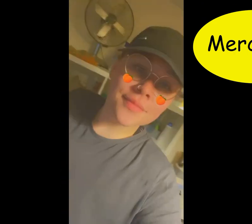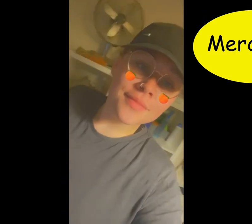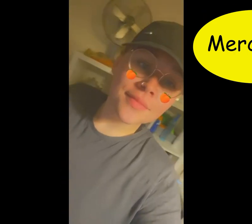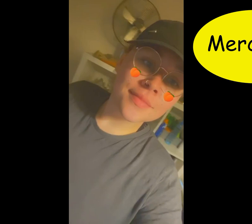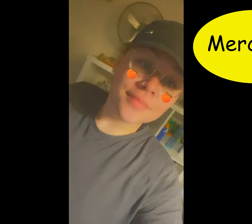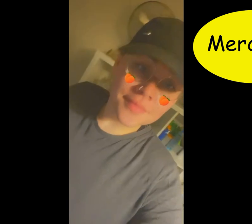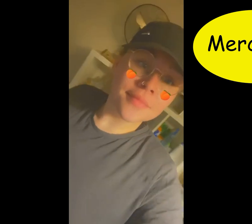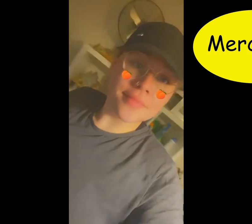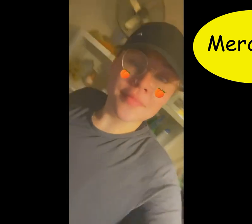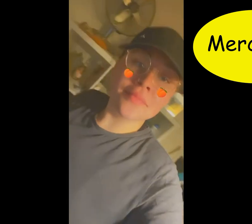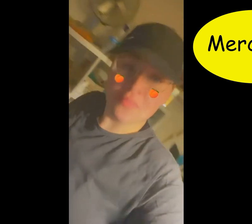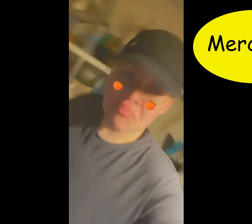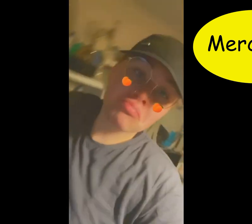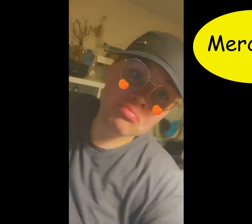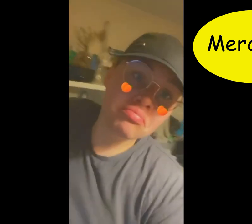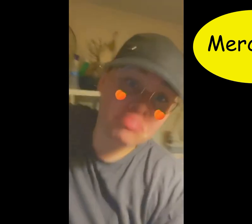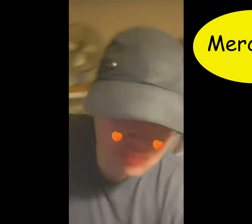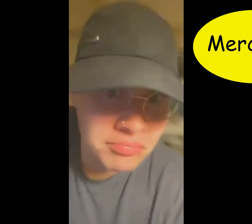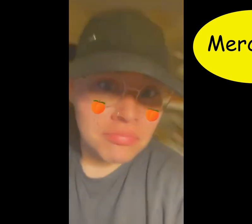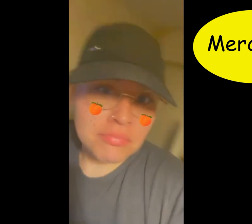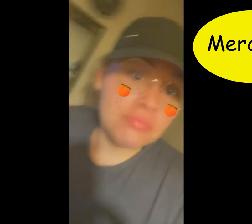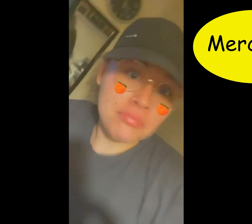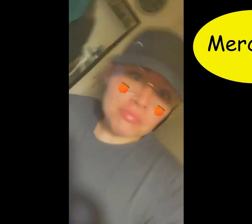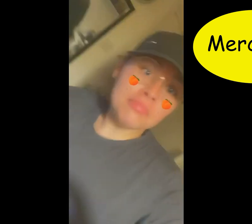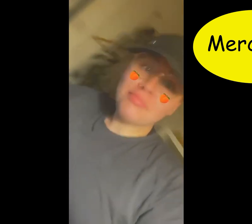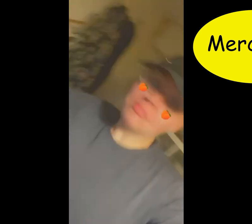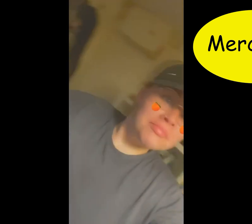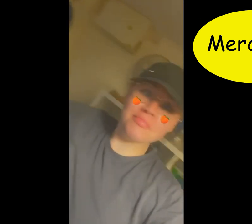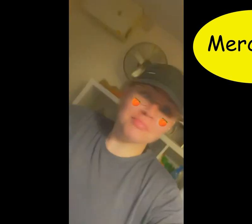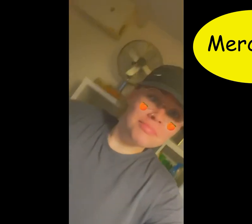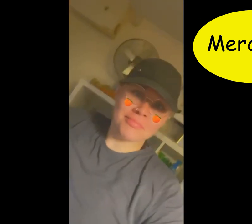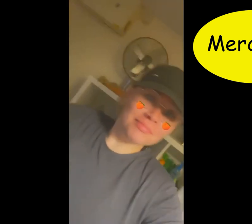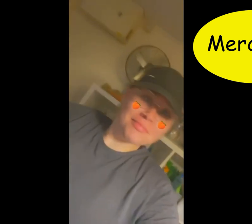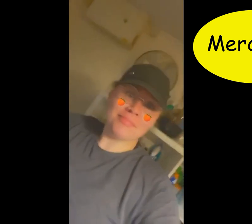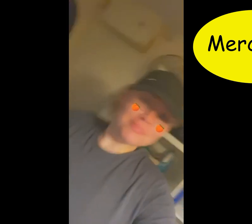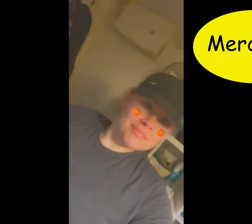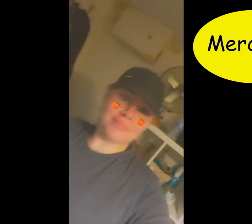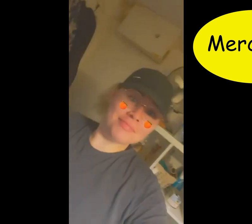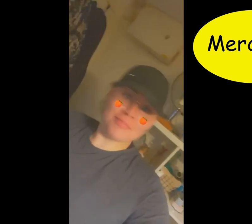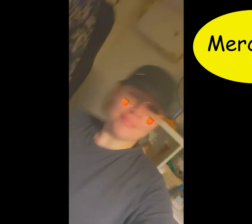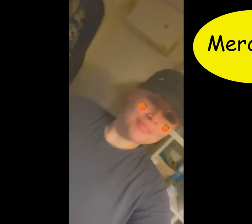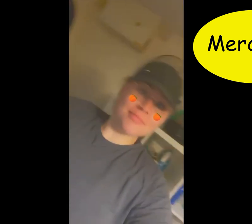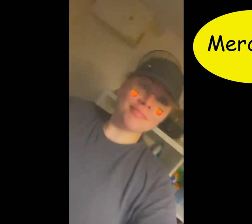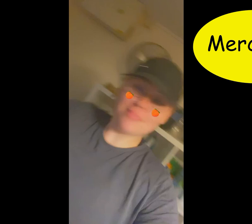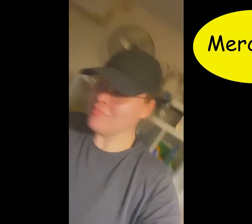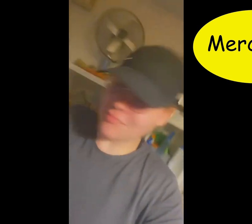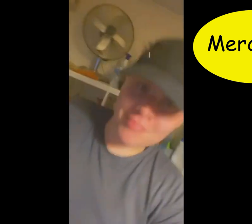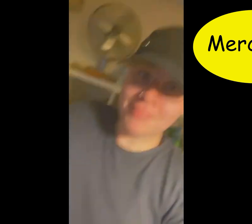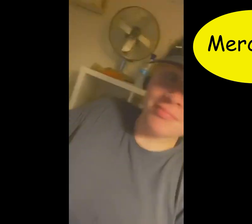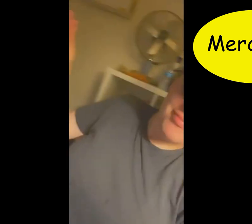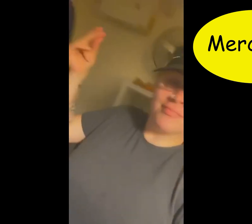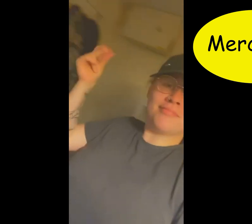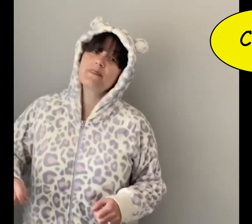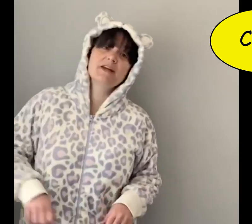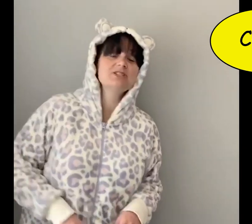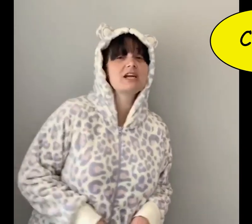is to you Because I'm happy Clap along if you feel like that's what you want to do